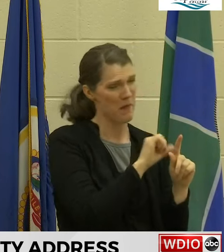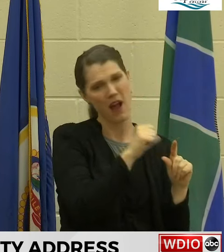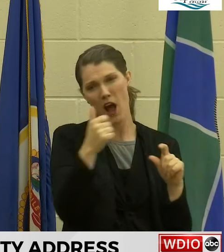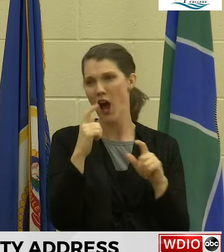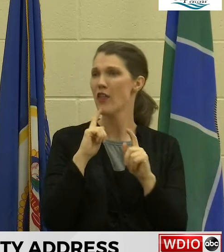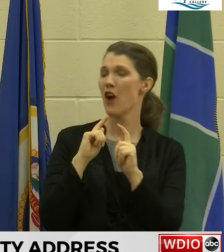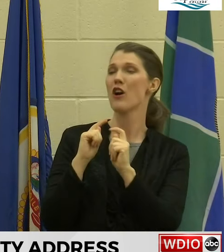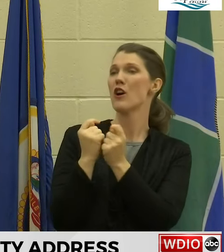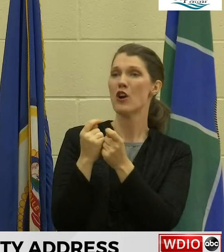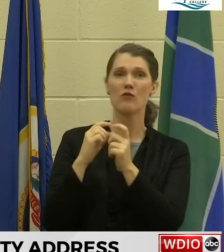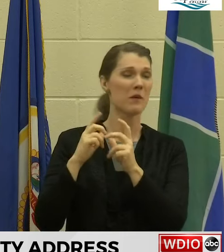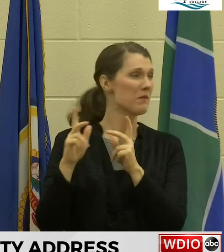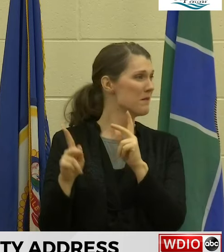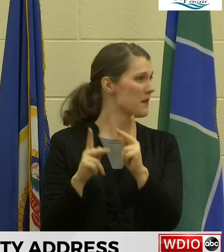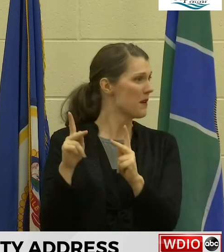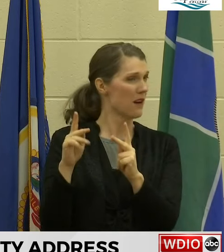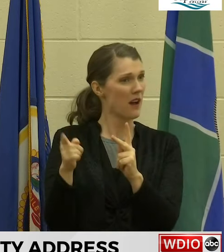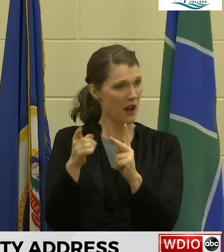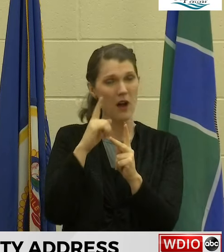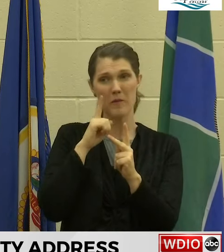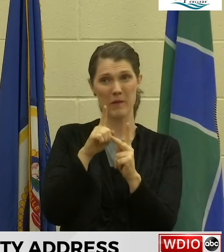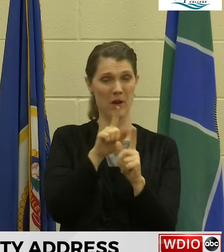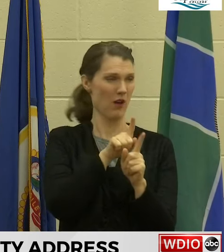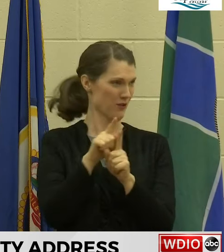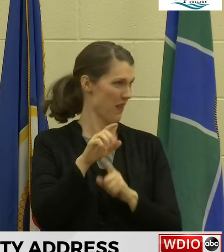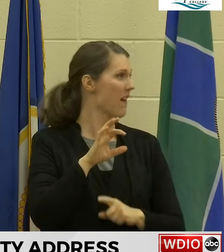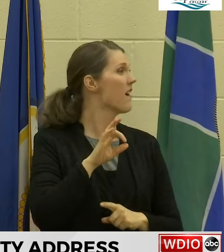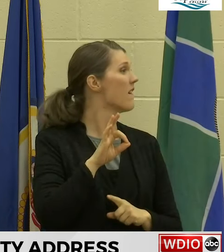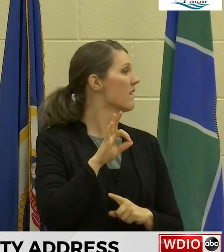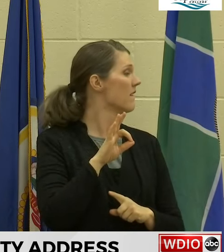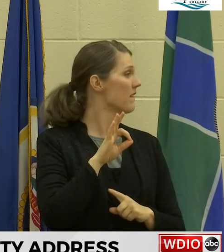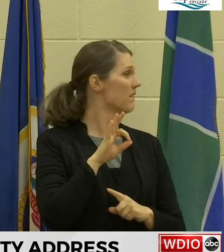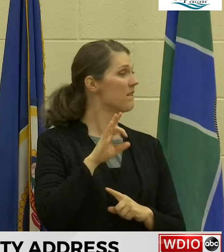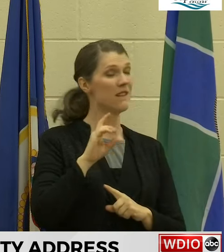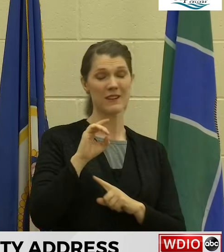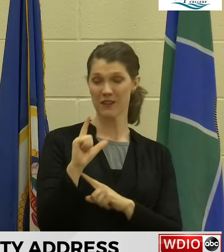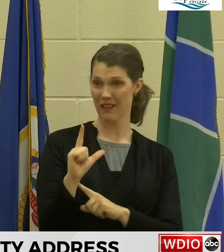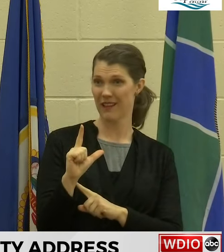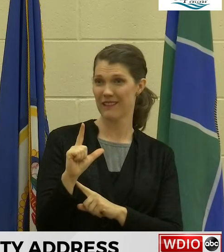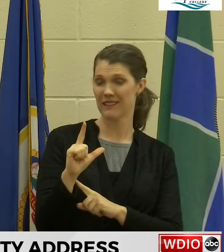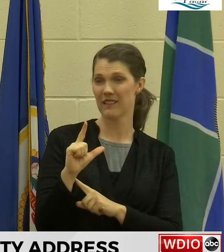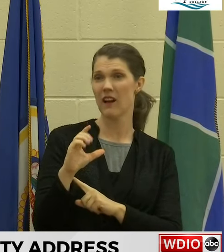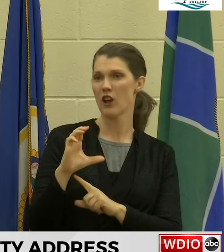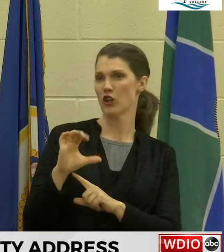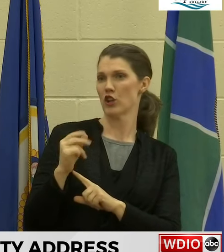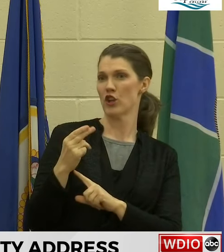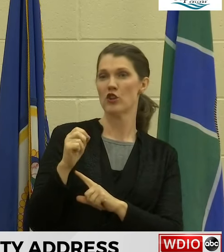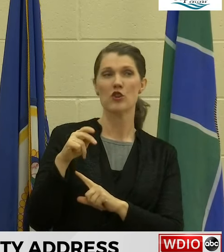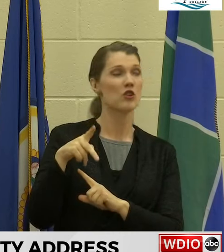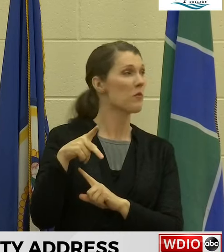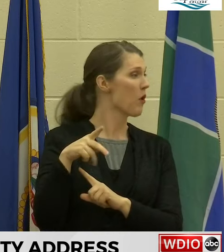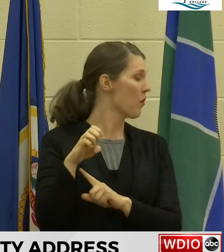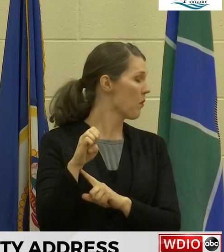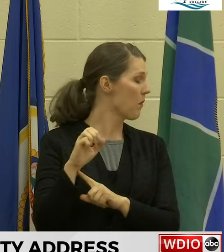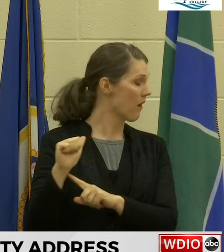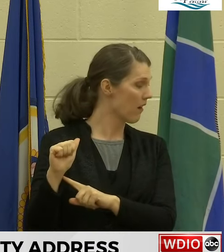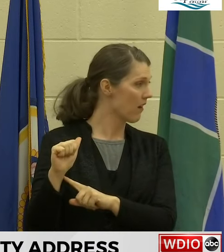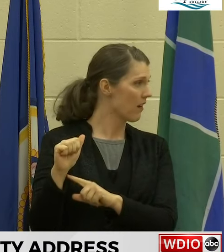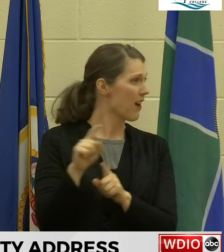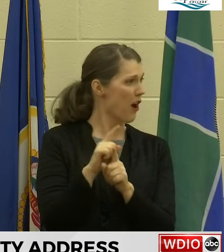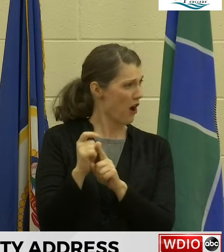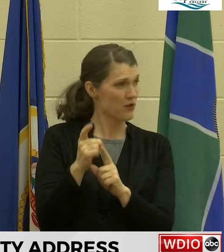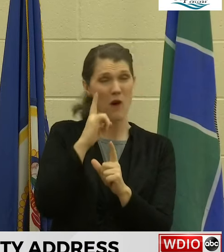tribal nations, prominently including the Fond du Lac Band of Lake Superior Chippewa. And I want to pay my respects